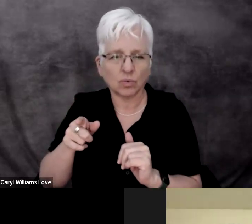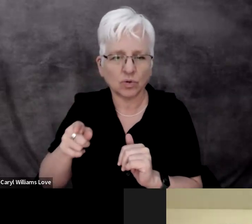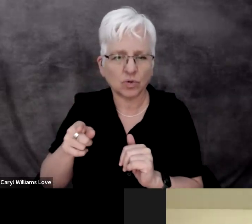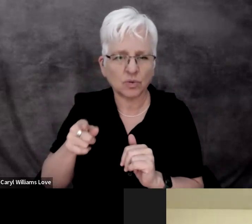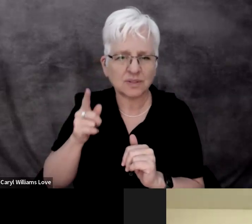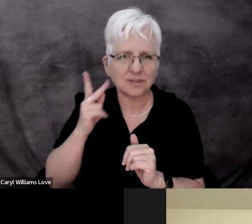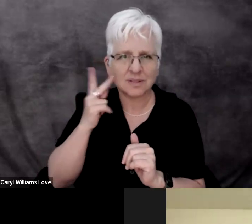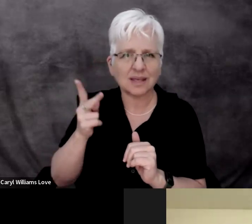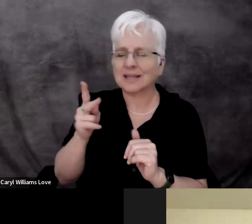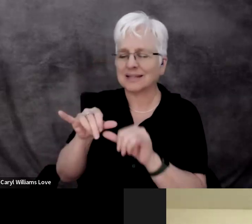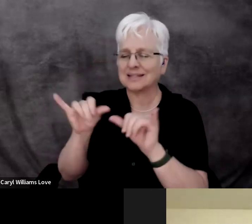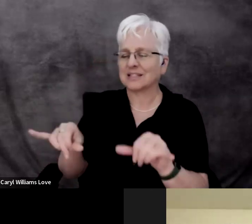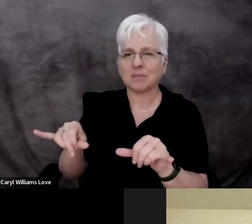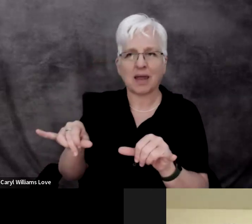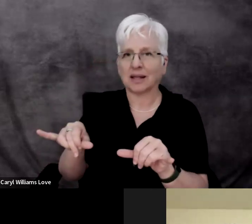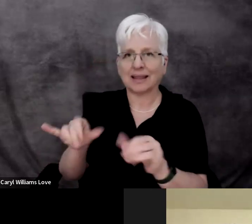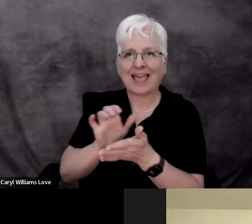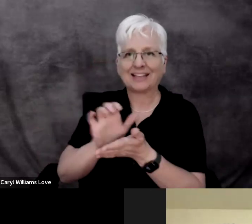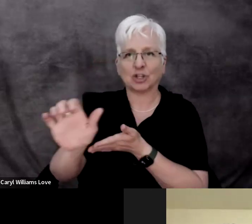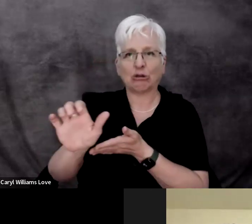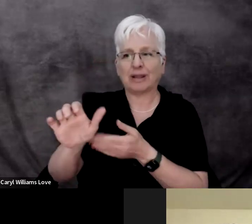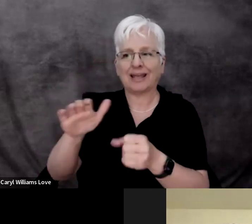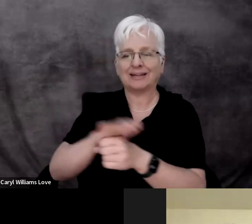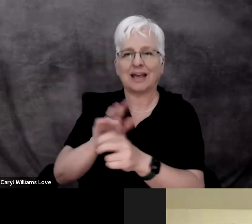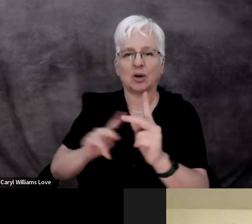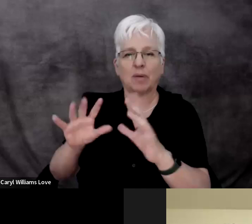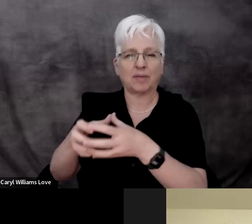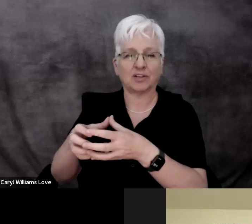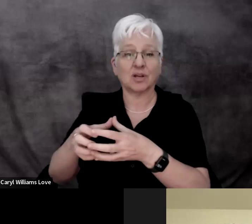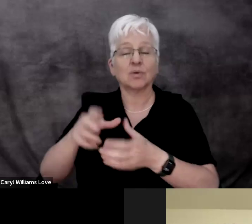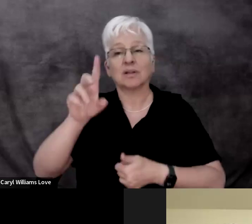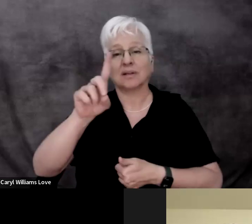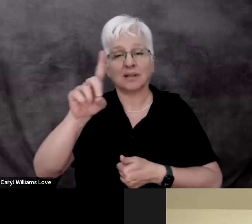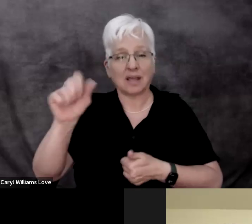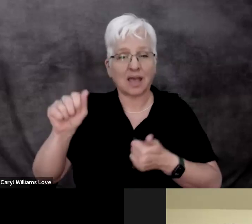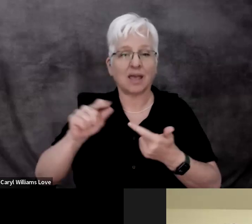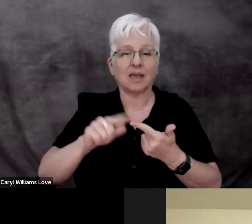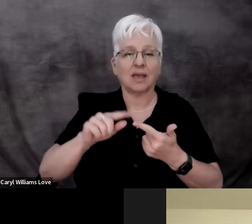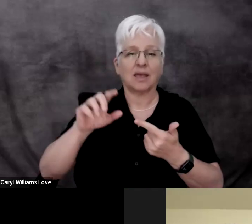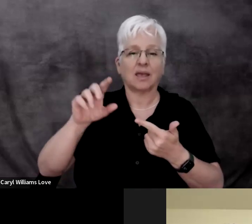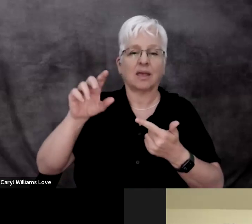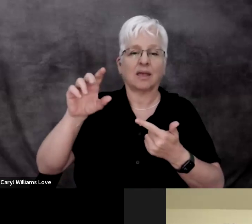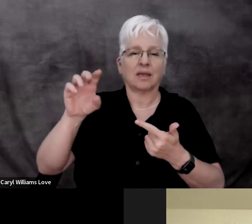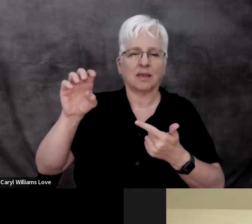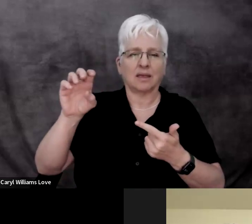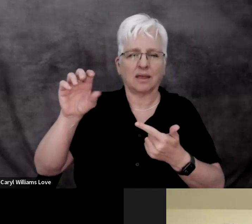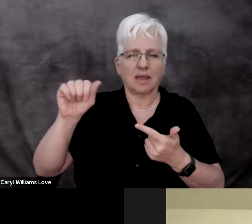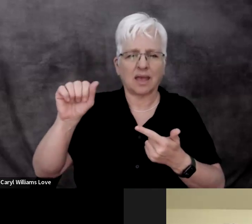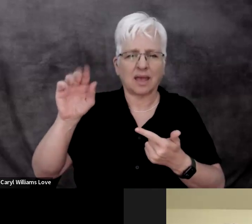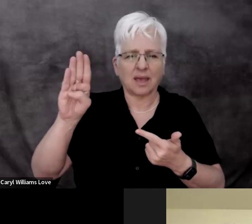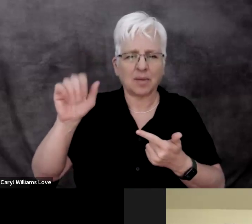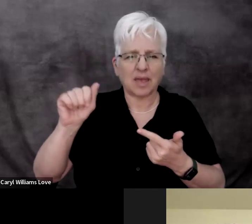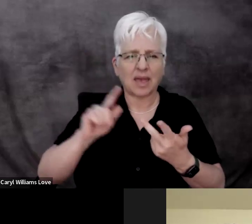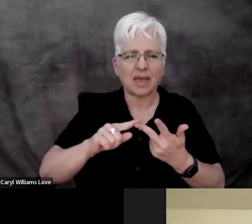excludes this higher needs population, and we're feeling it. DDA, ABA through Medicaid, speech, ABA, OT, those services through Medicaid,